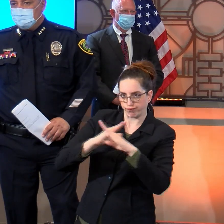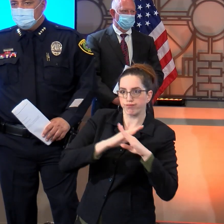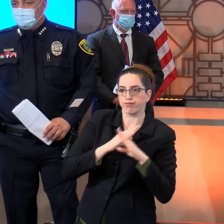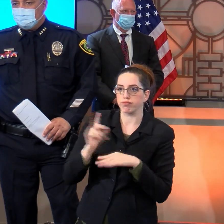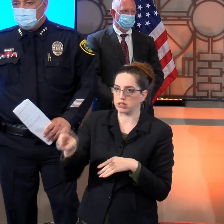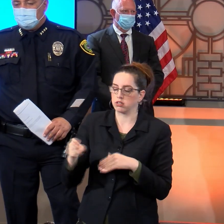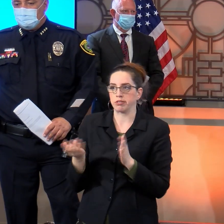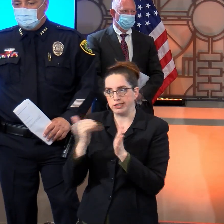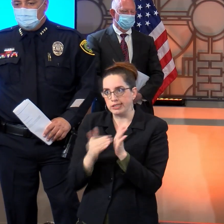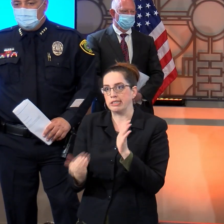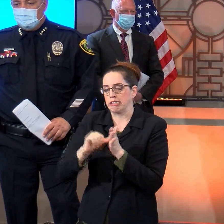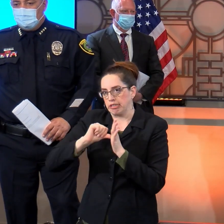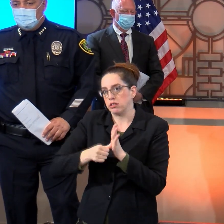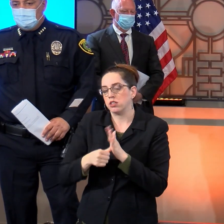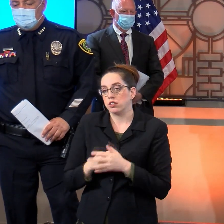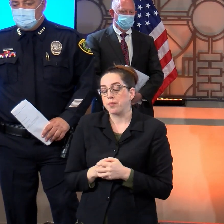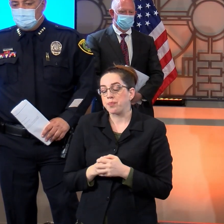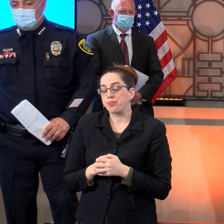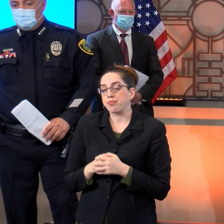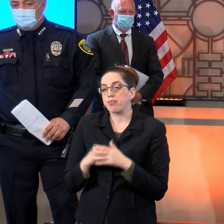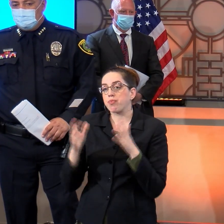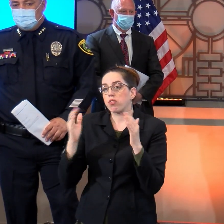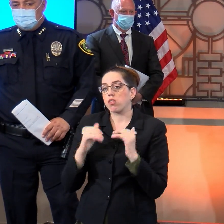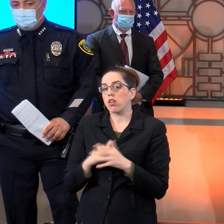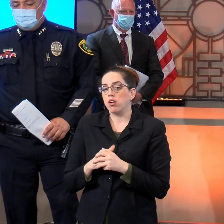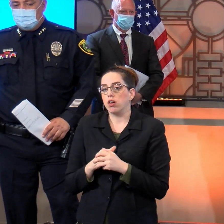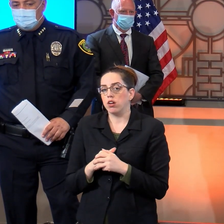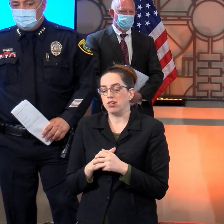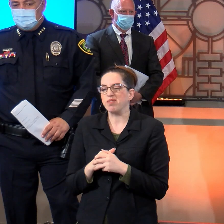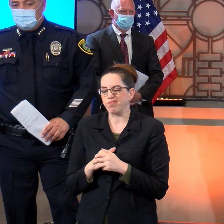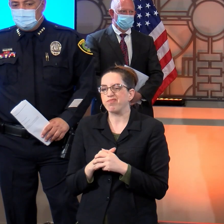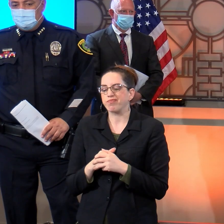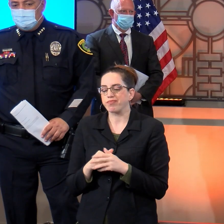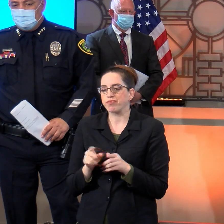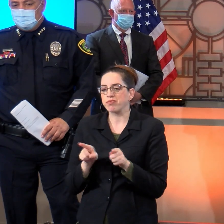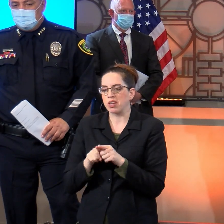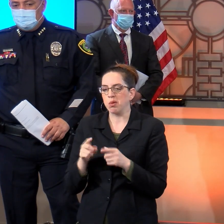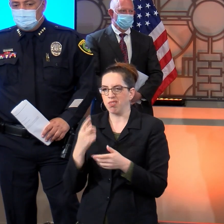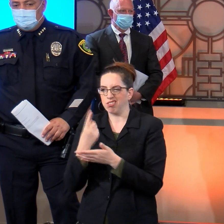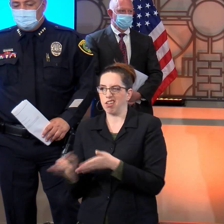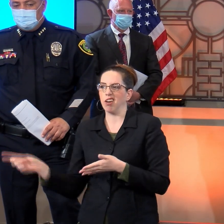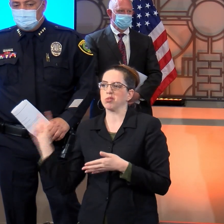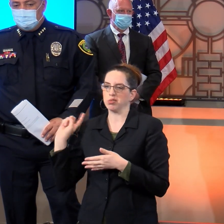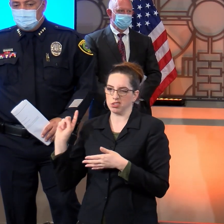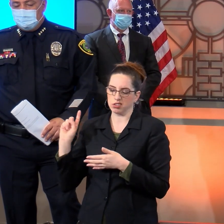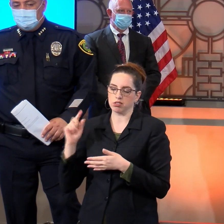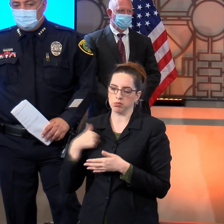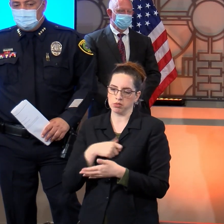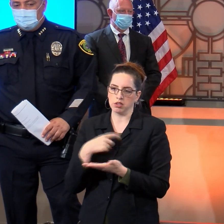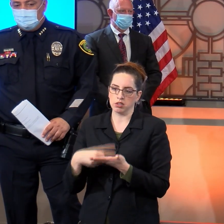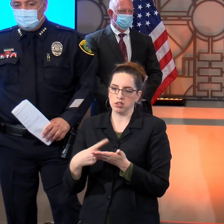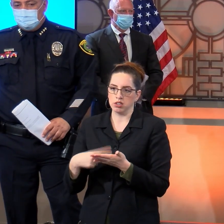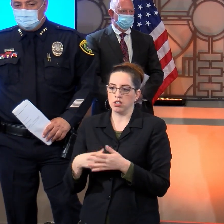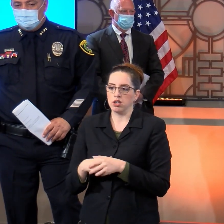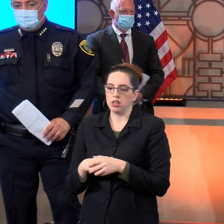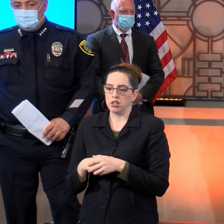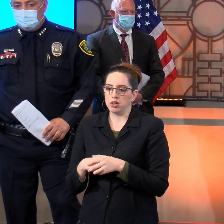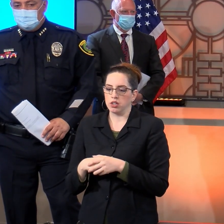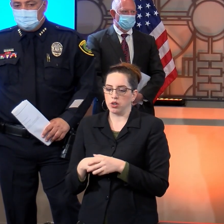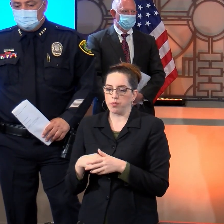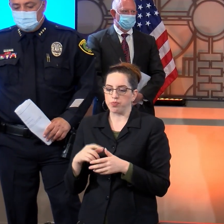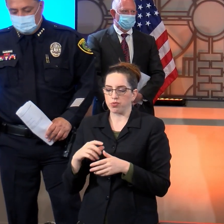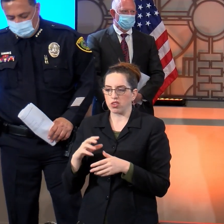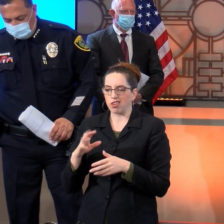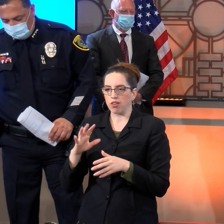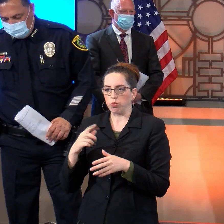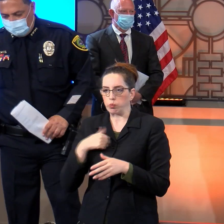enough. Just a couple of words about the role, continuing on what we talked about a little over a week ago now. This role is largely about coordination,